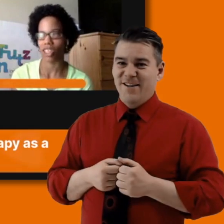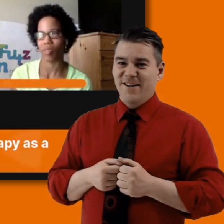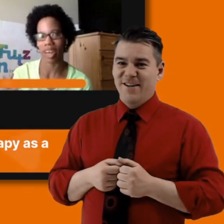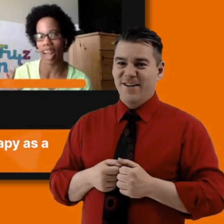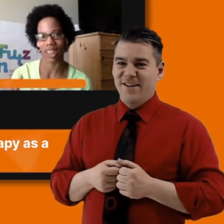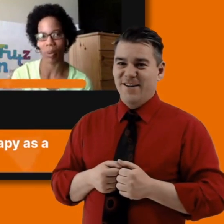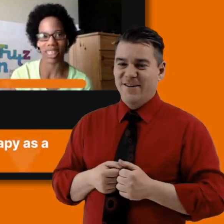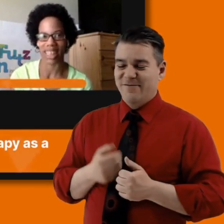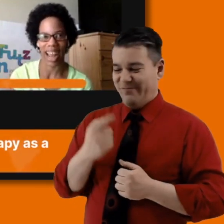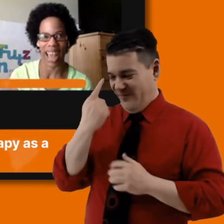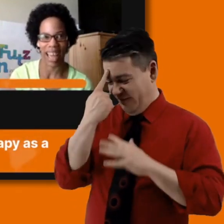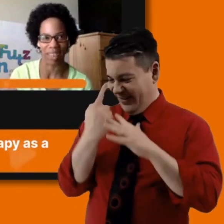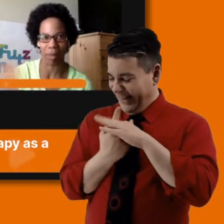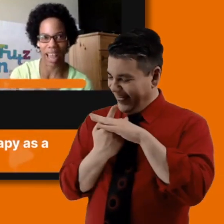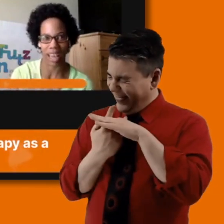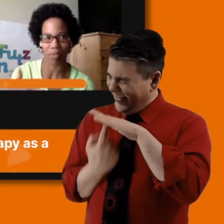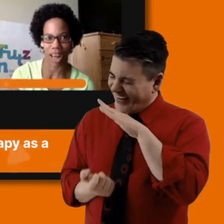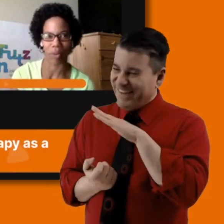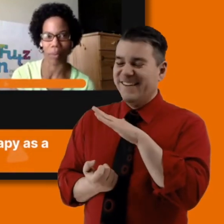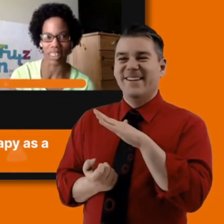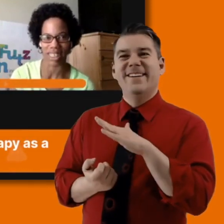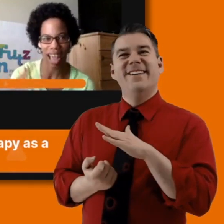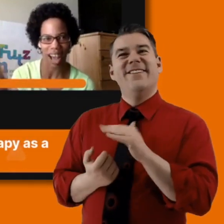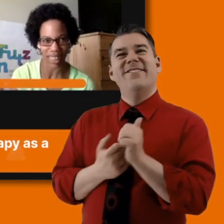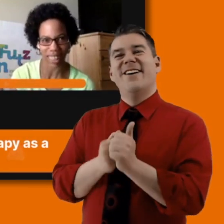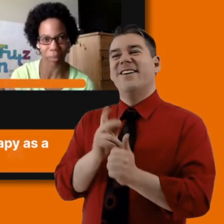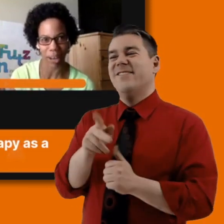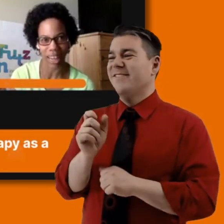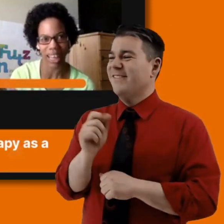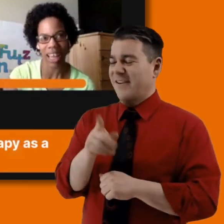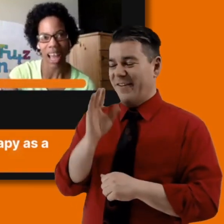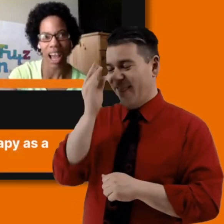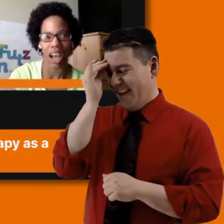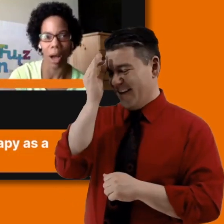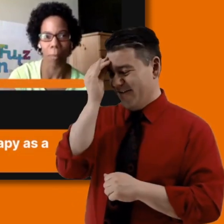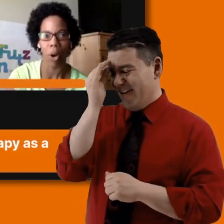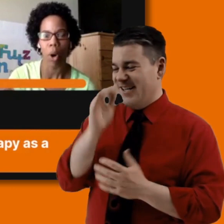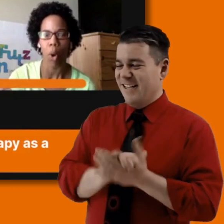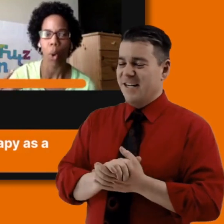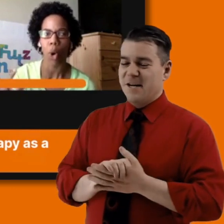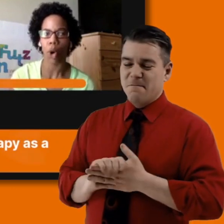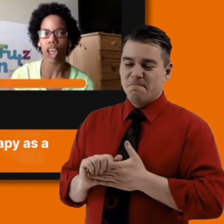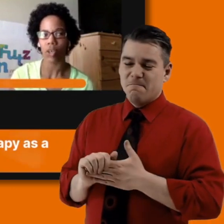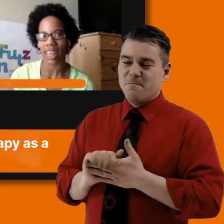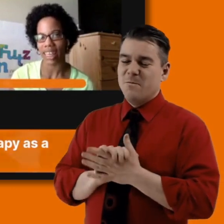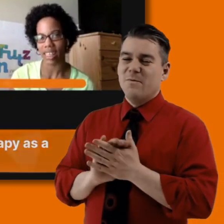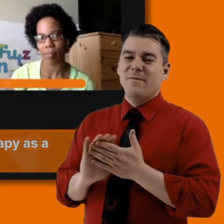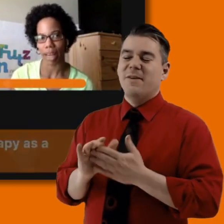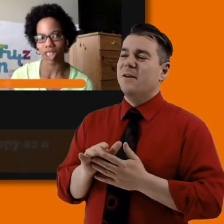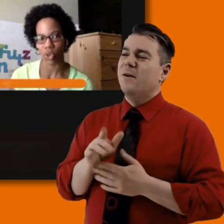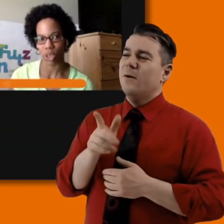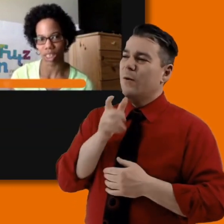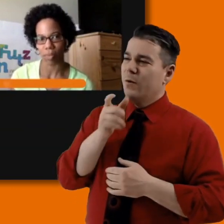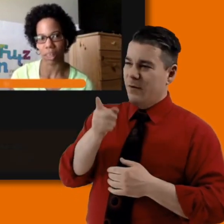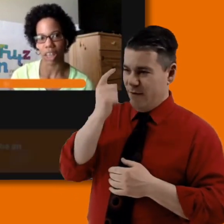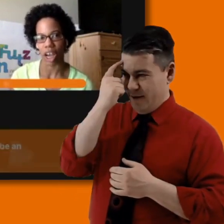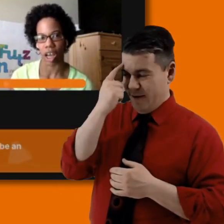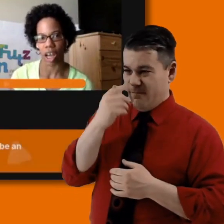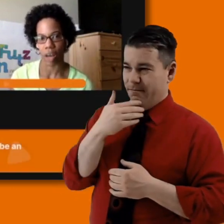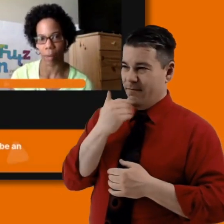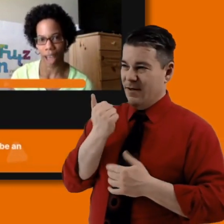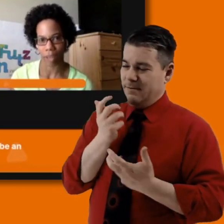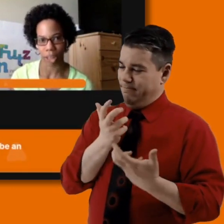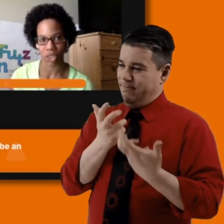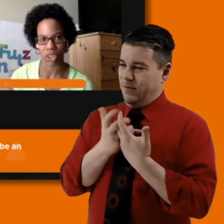and I just forgot the question that I had, but I had a follow-up question. I'll think about it. Who do you think is best suited to be